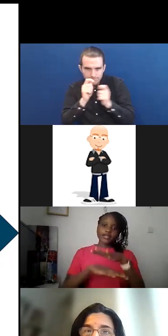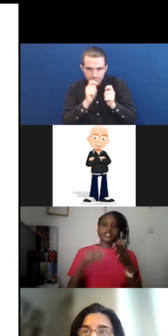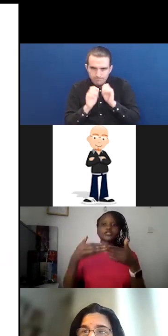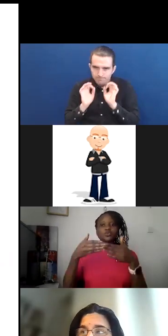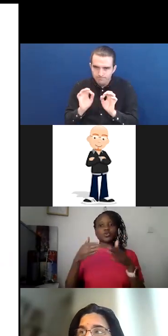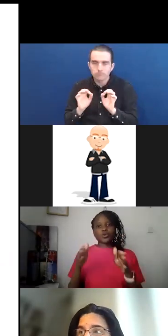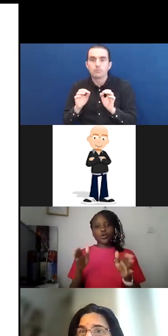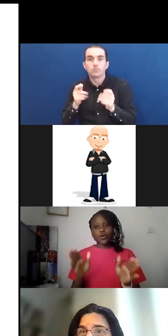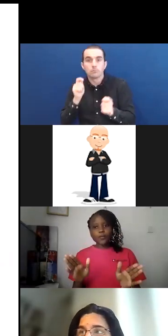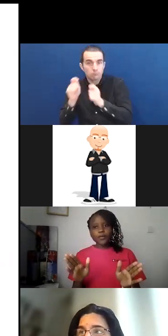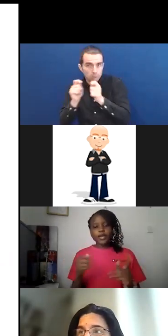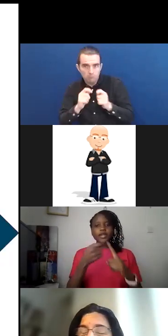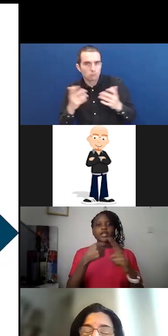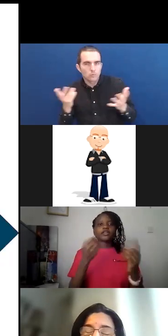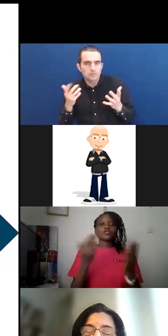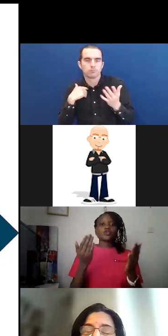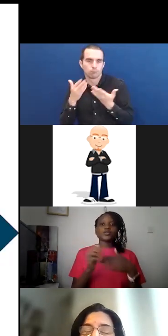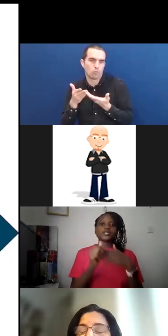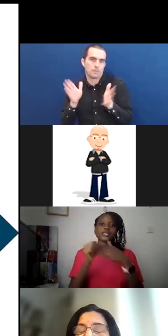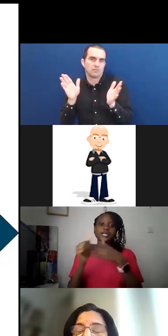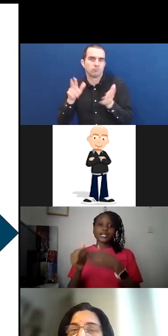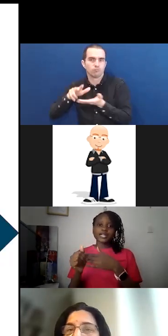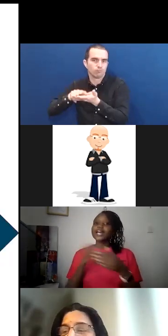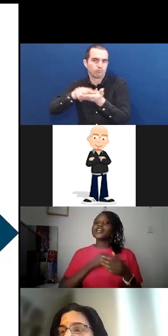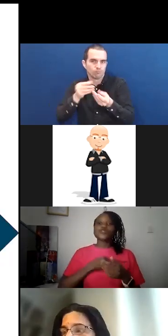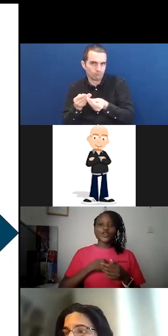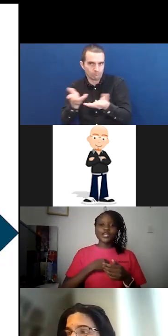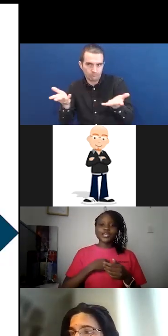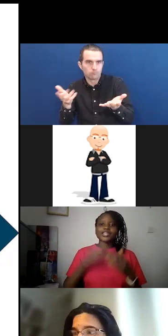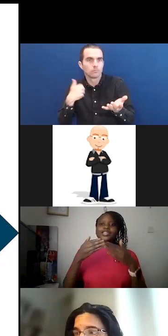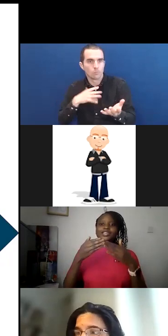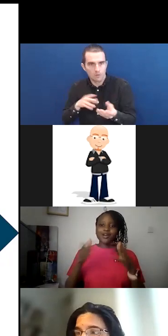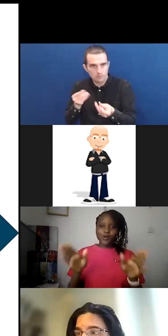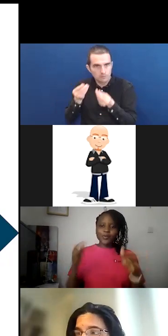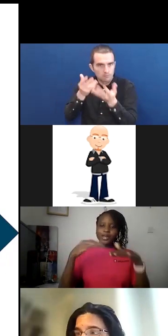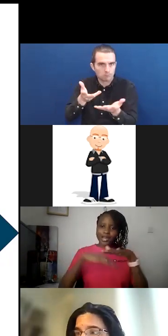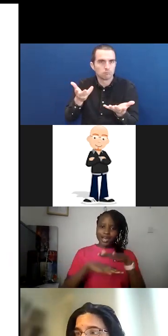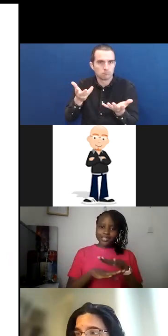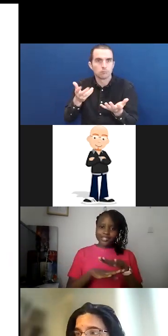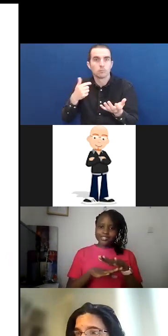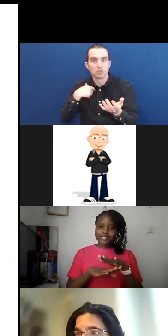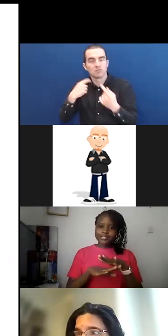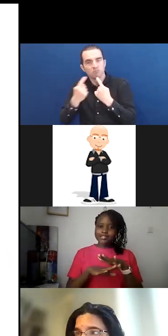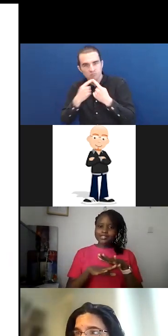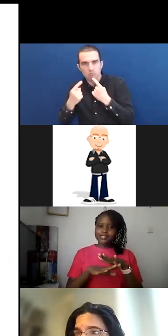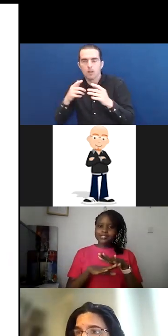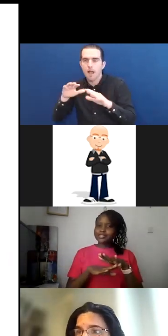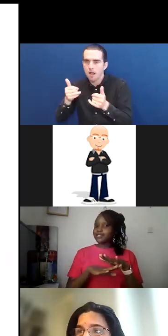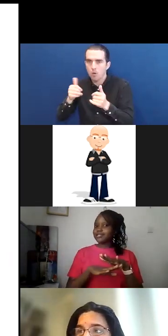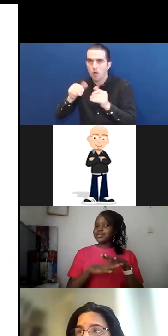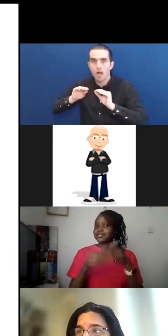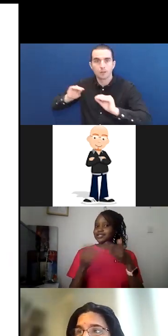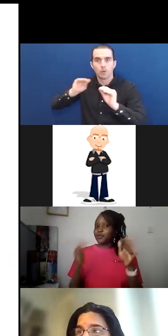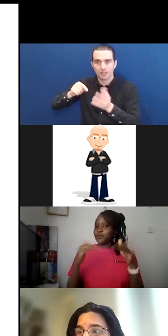open source guidelines. I'm sorry, OA, open access to peer-reviewed journals.